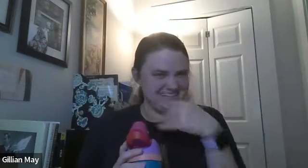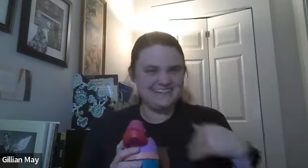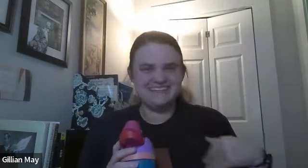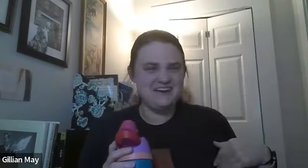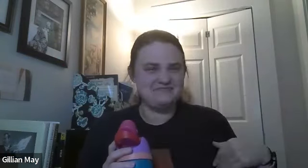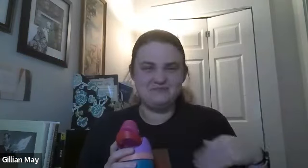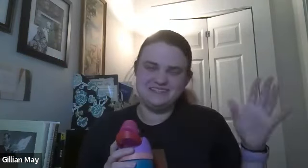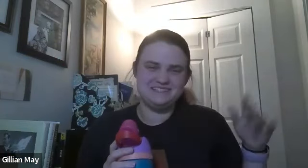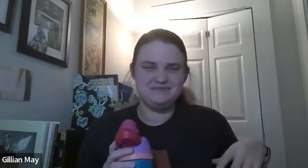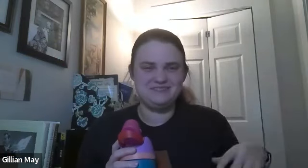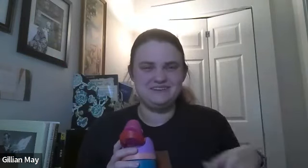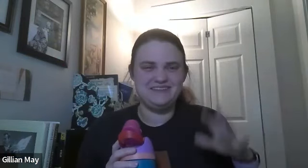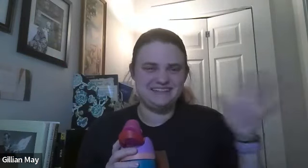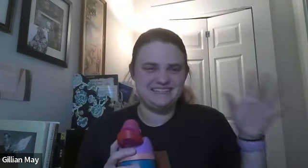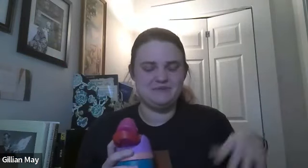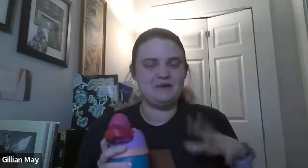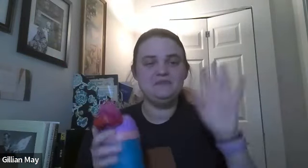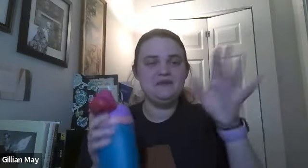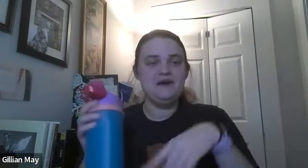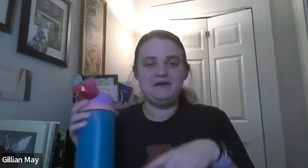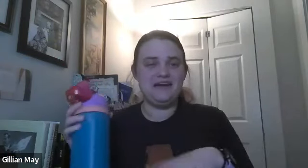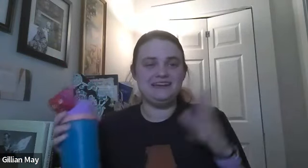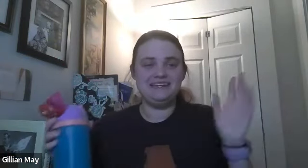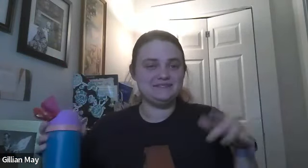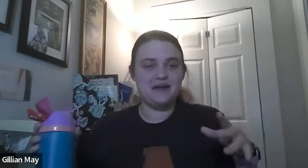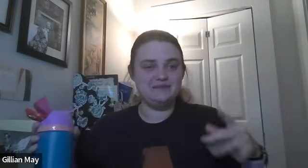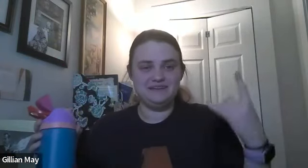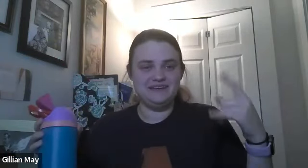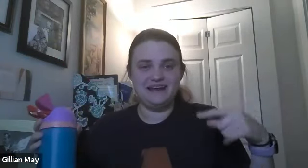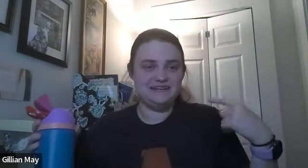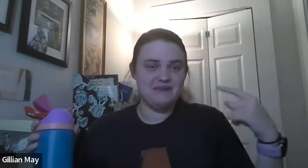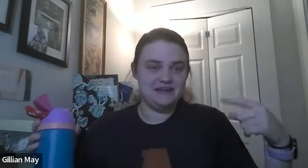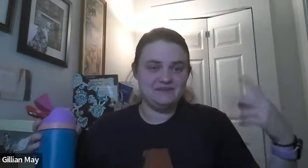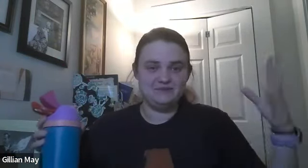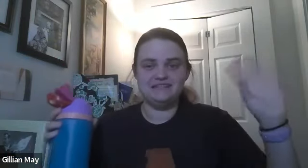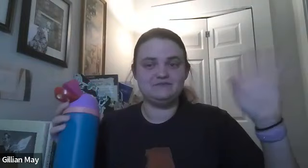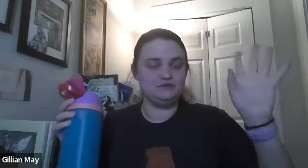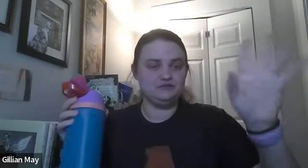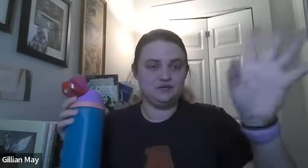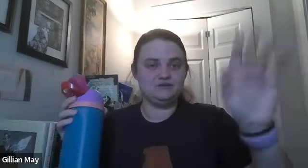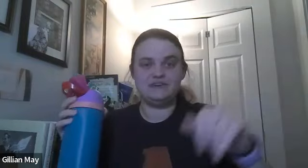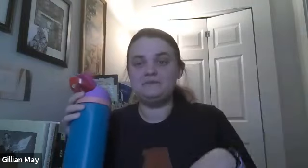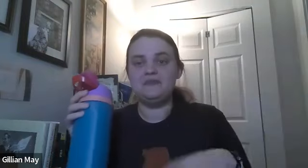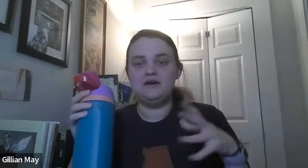because I have really stubborn student that I tease him about. Okay. And he gets mad at me and I'd get mad at him for it. It's a full joke thing. Okay.